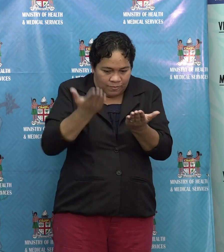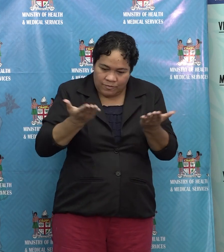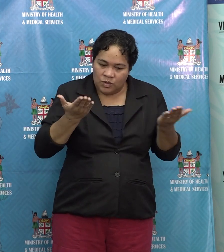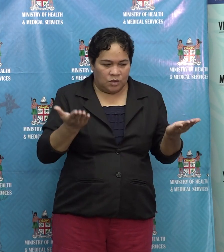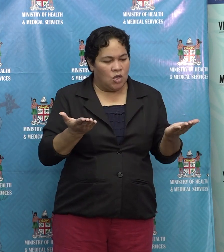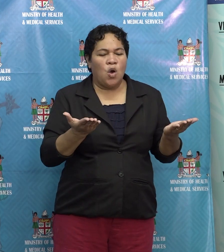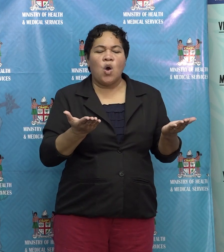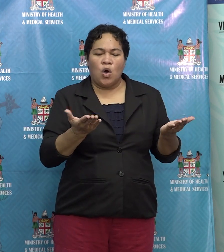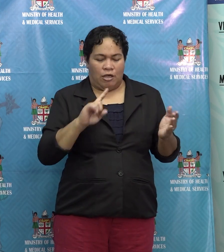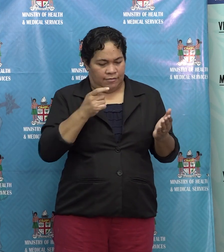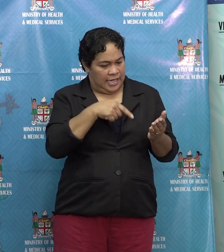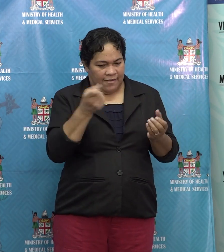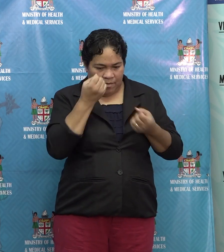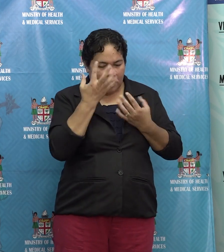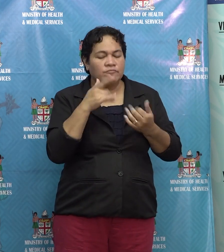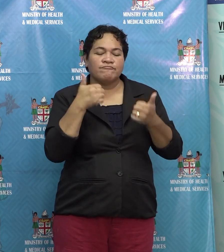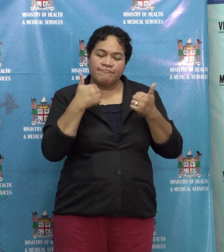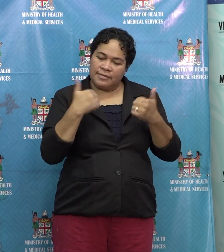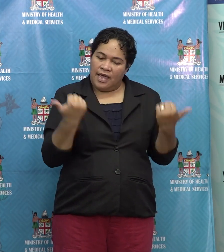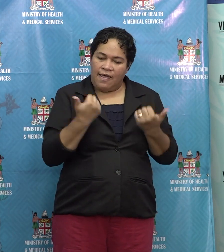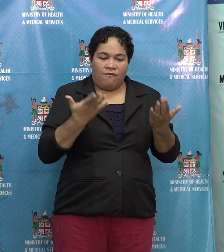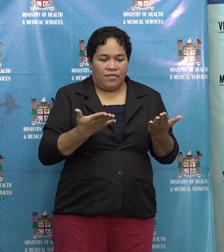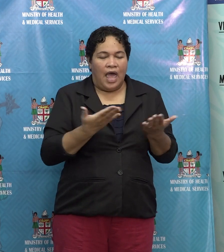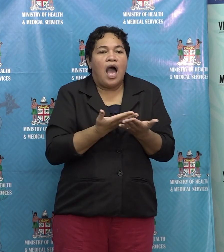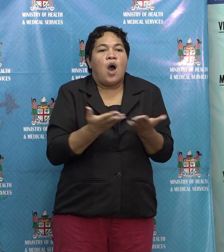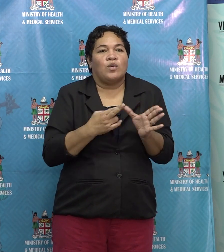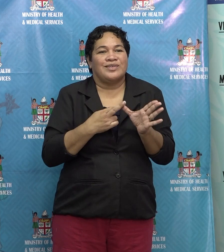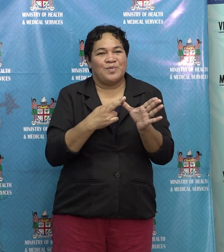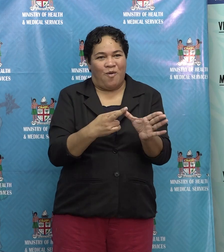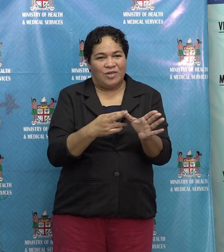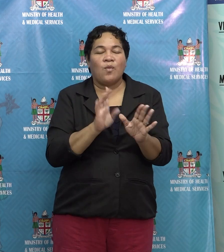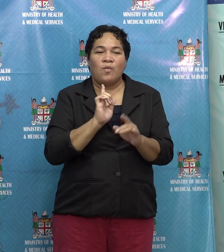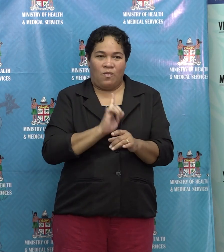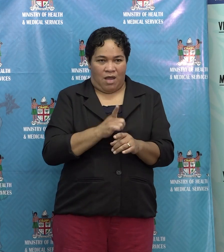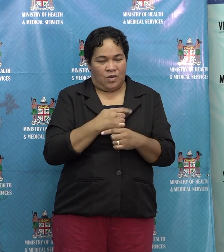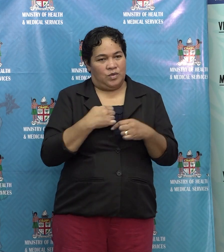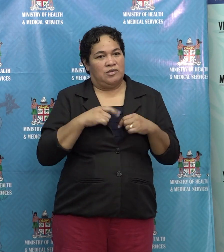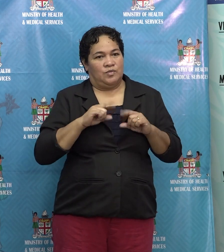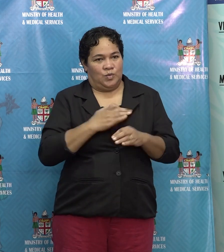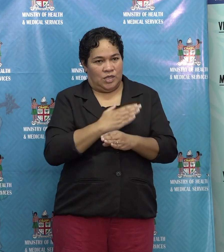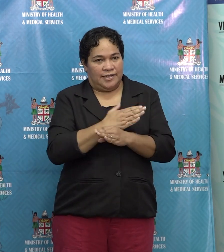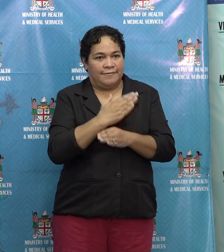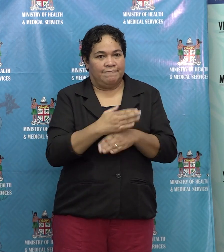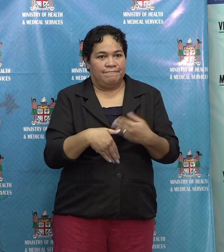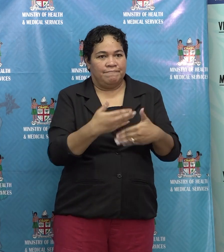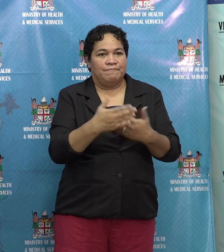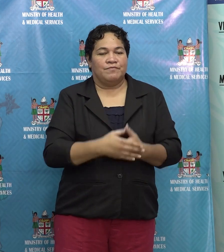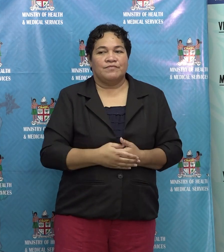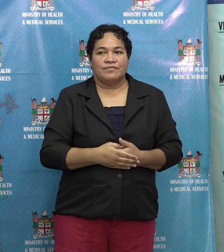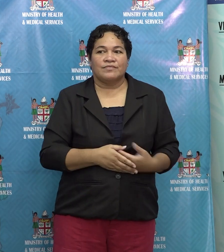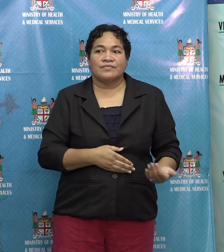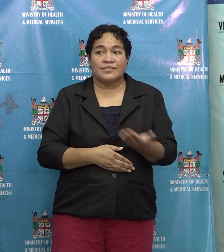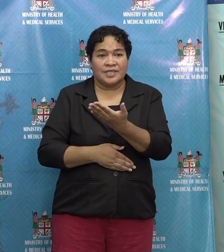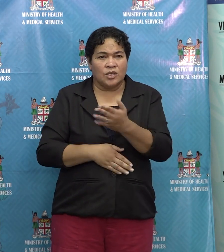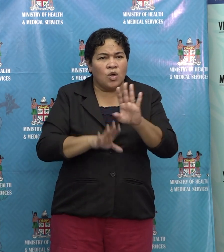on this information as being enough, and let's respond. And that's basically what's happening at the moment. But Dr. Fong, for the